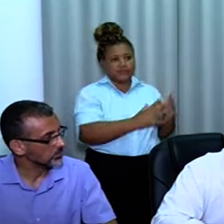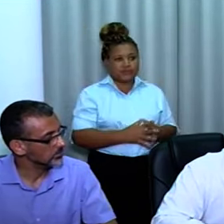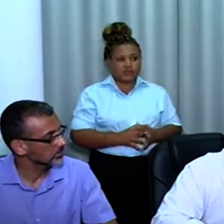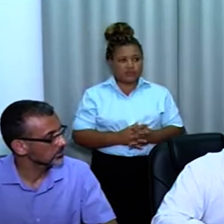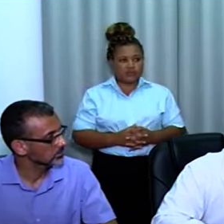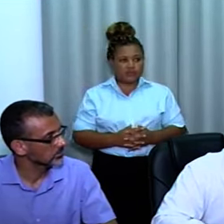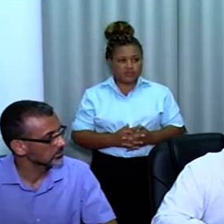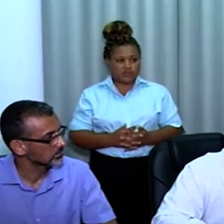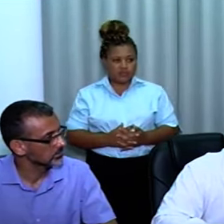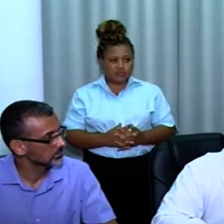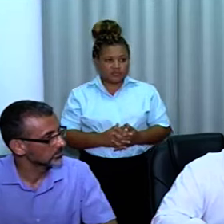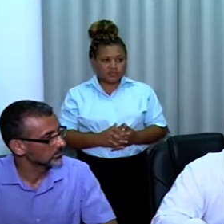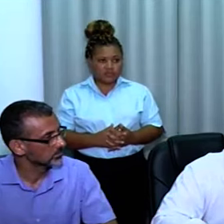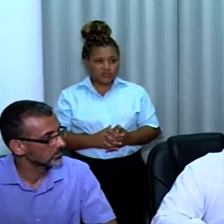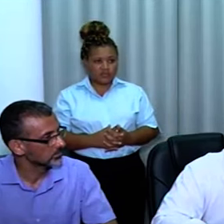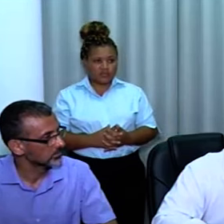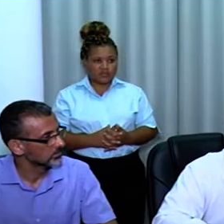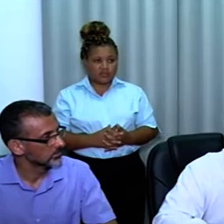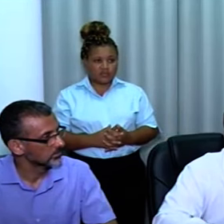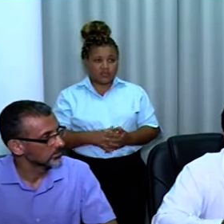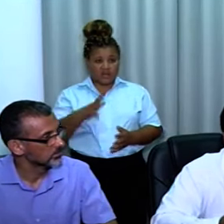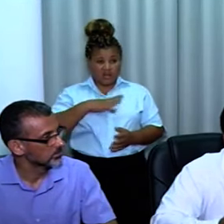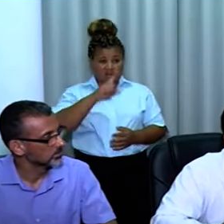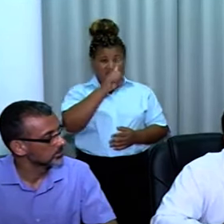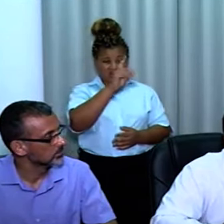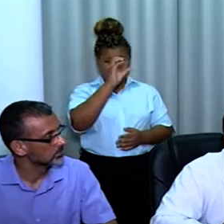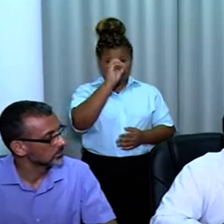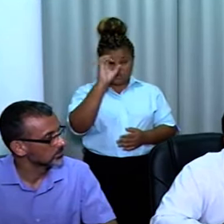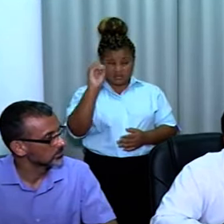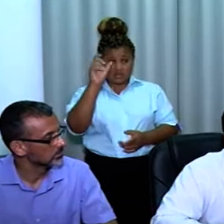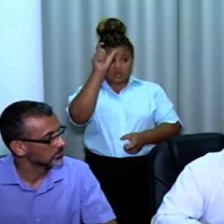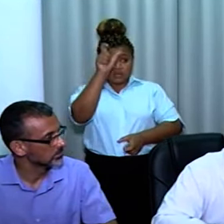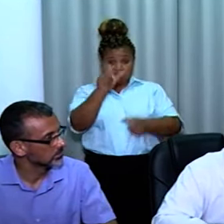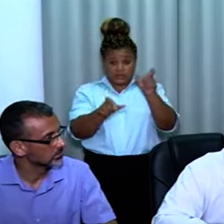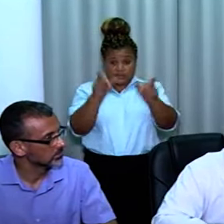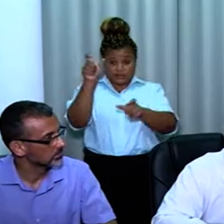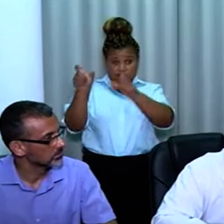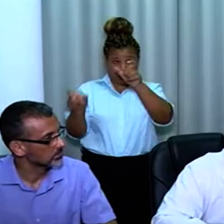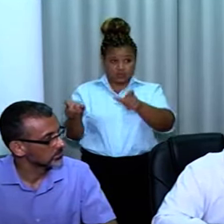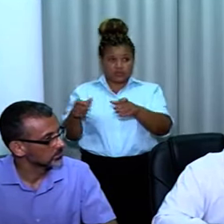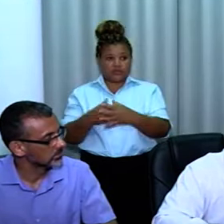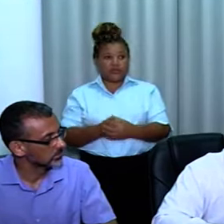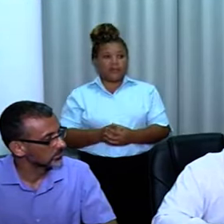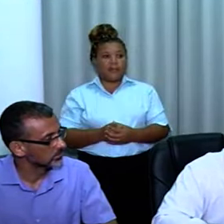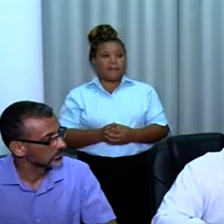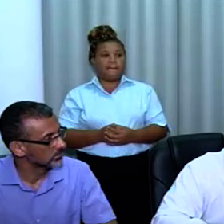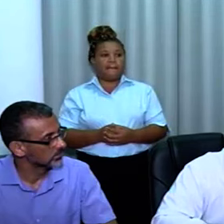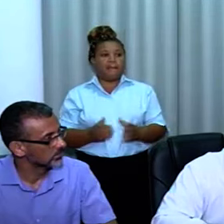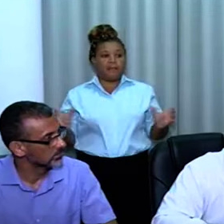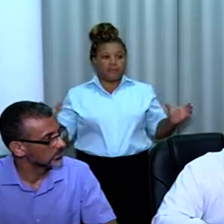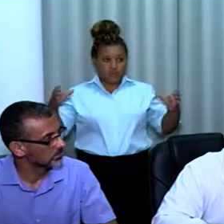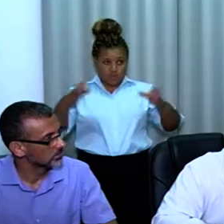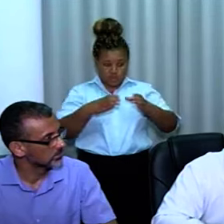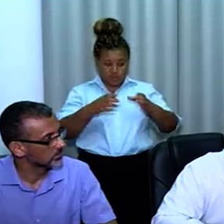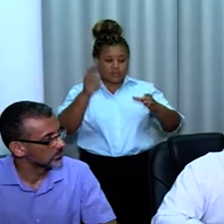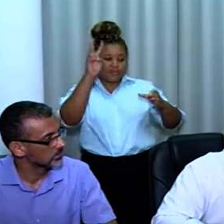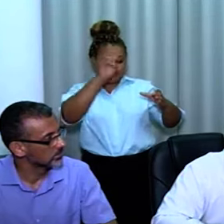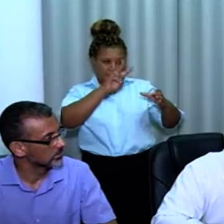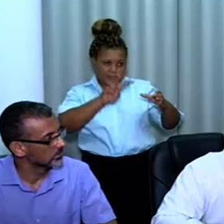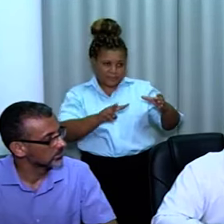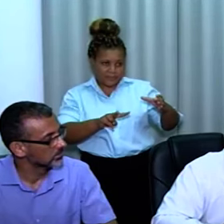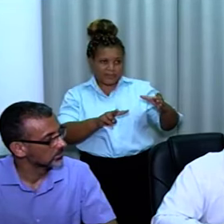individuals that have been classified as either high risk or moderate risk that are on the radar. That list